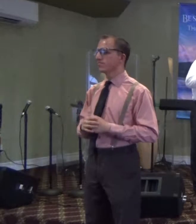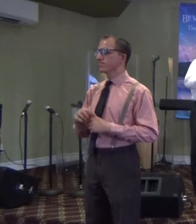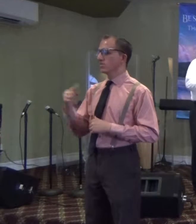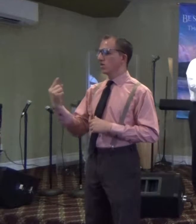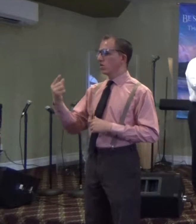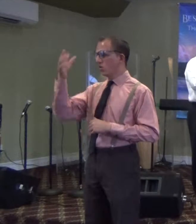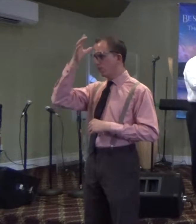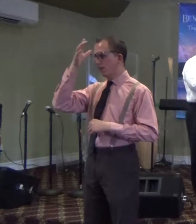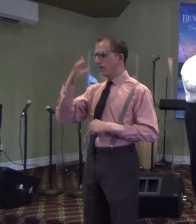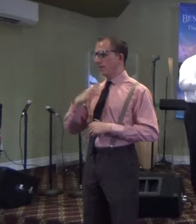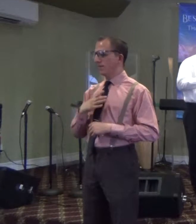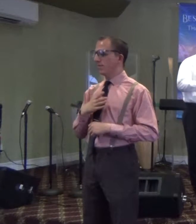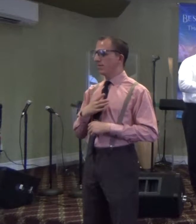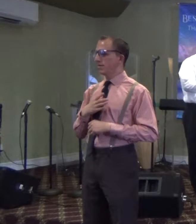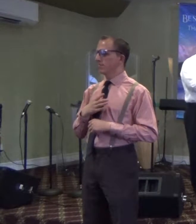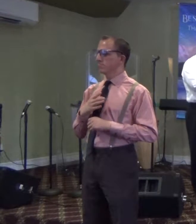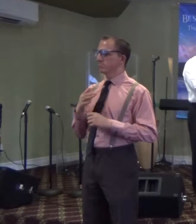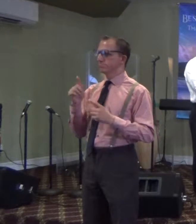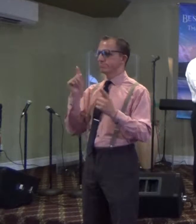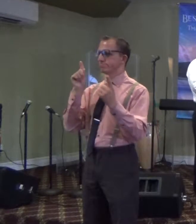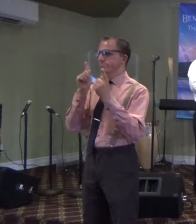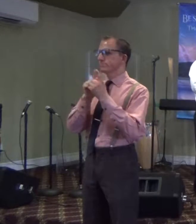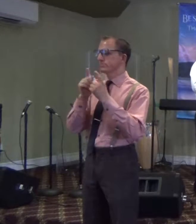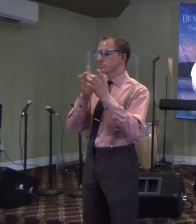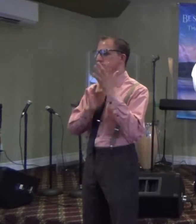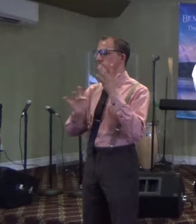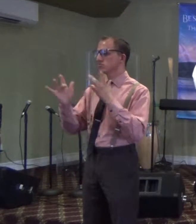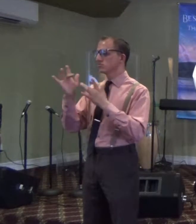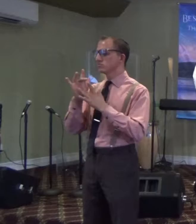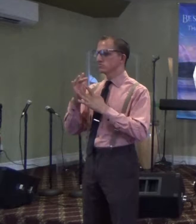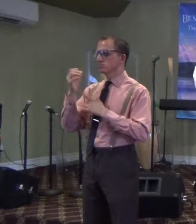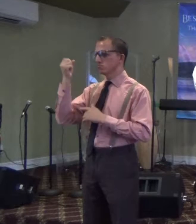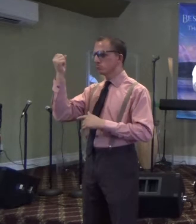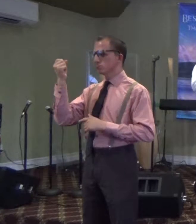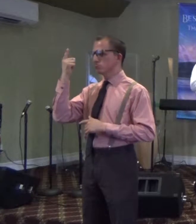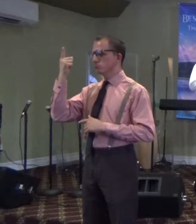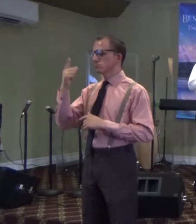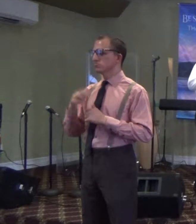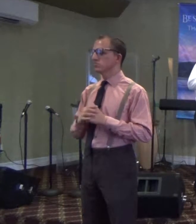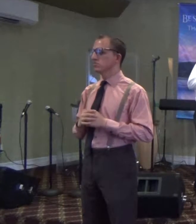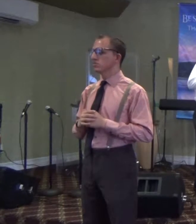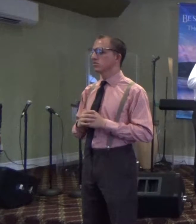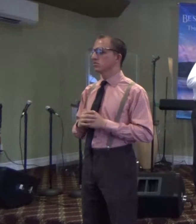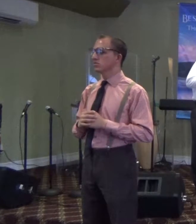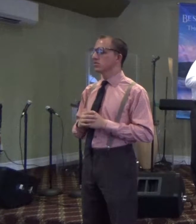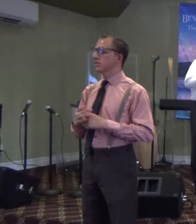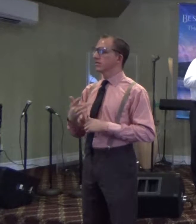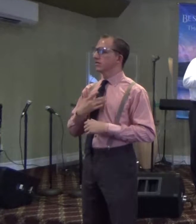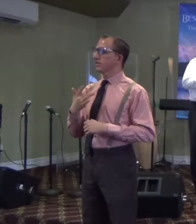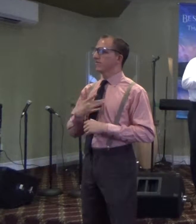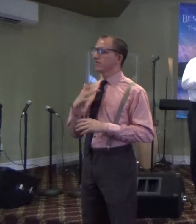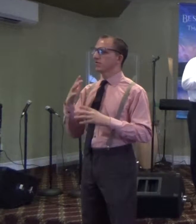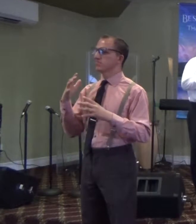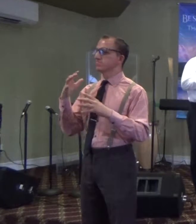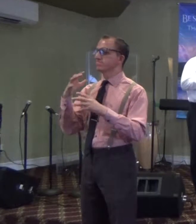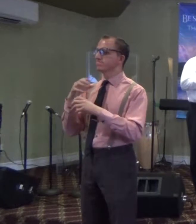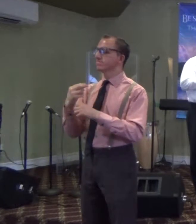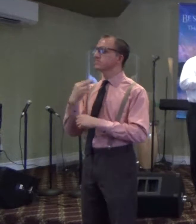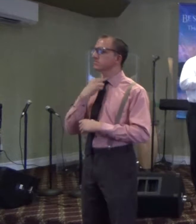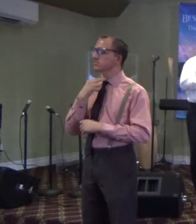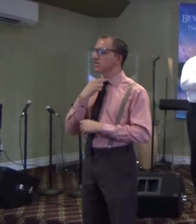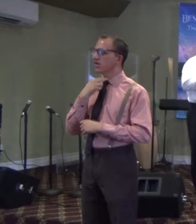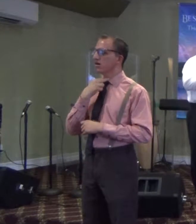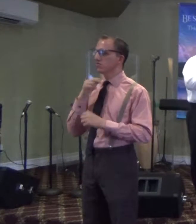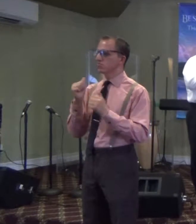hombre llegó al How a man conocimiento de Dios, came to the knowledge of God porque se vio atrapado, because he was trapped, él y